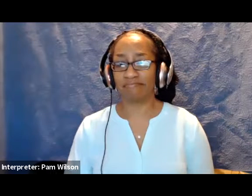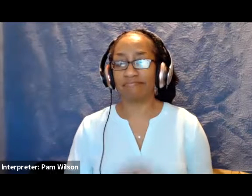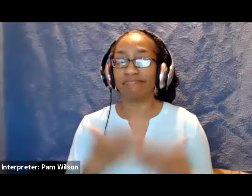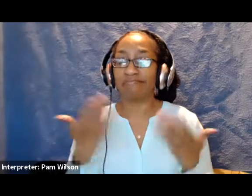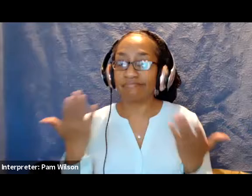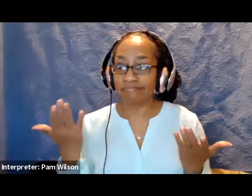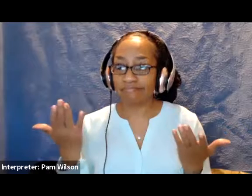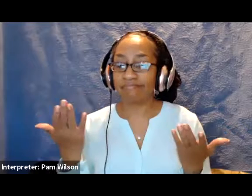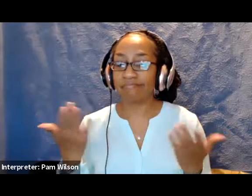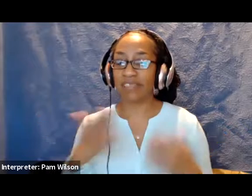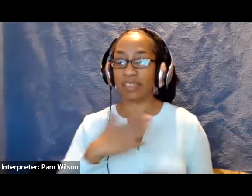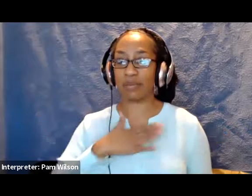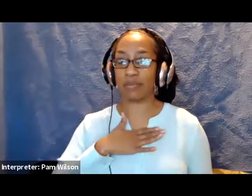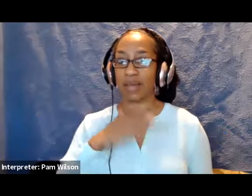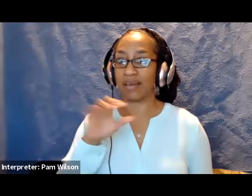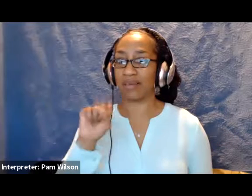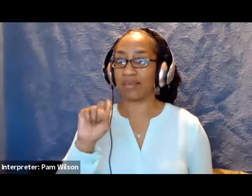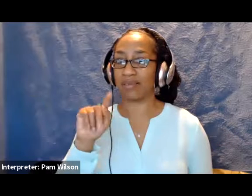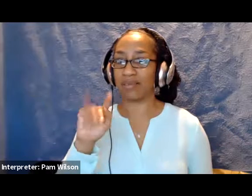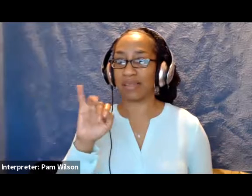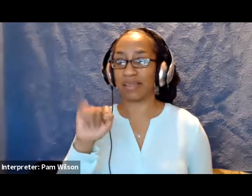my setting.